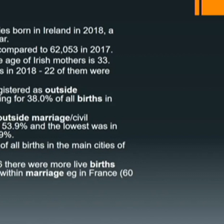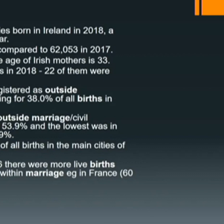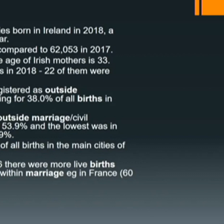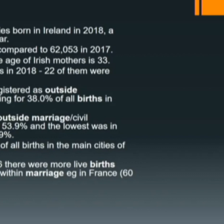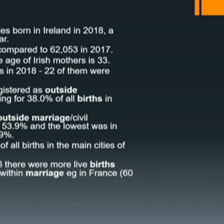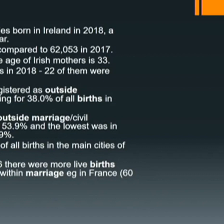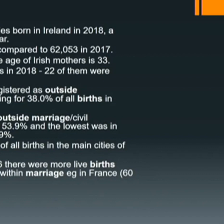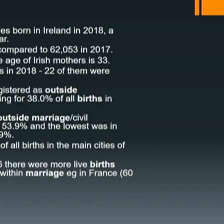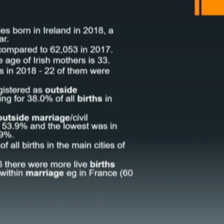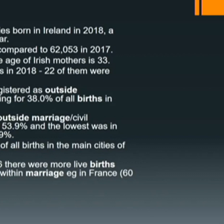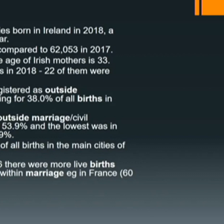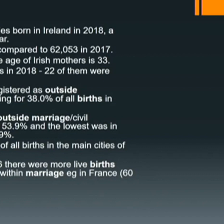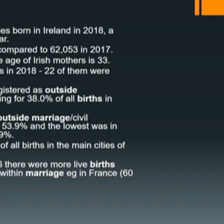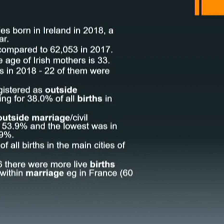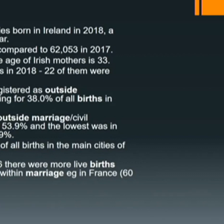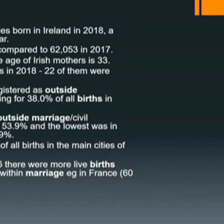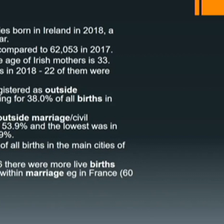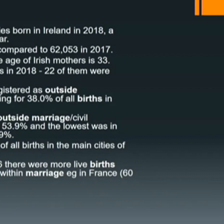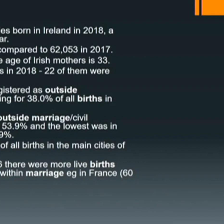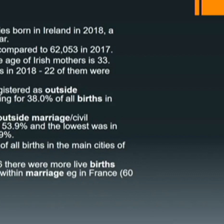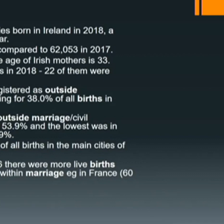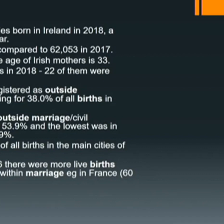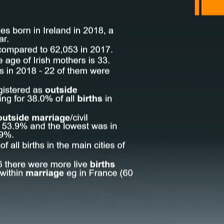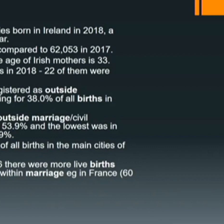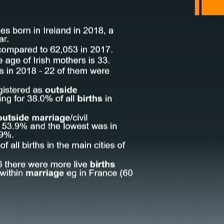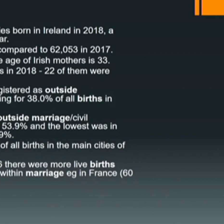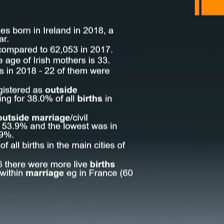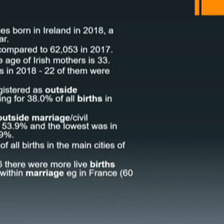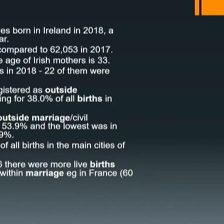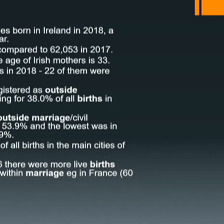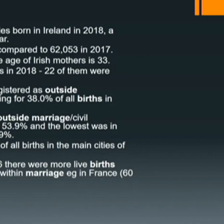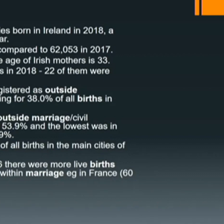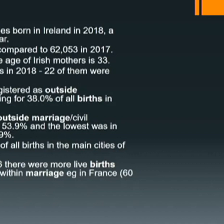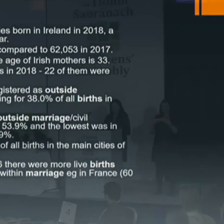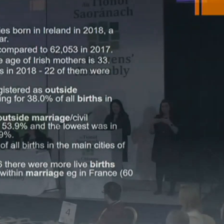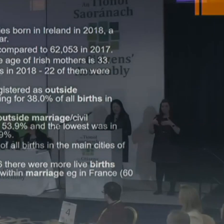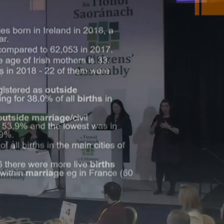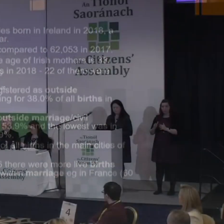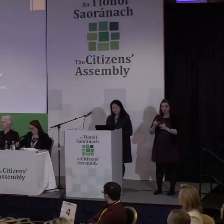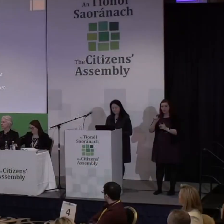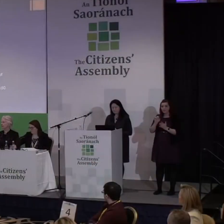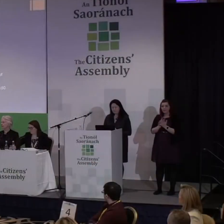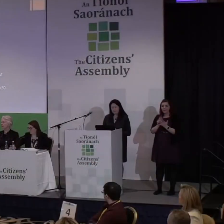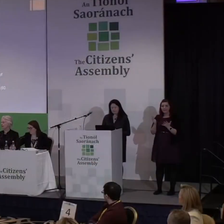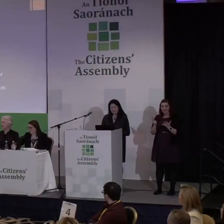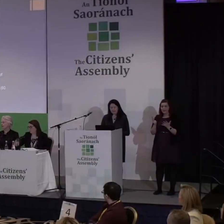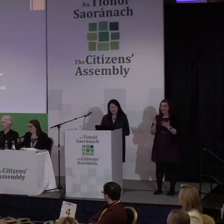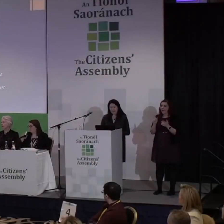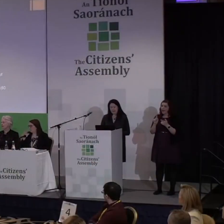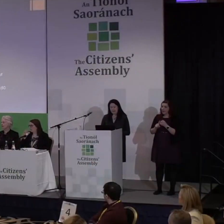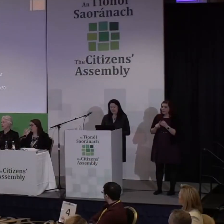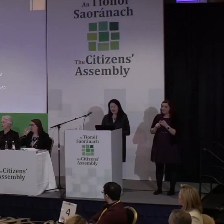So there were, I suppose, more than 61,000 babies born in 2018. And as I